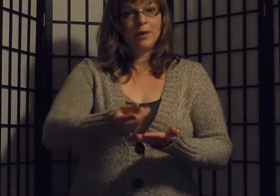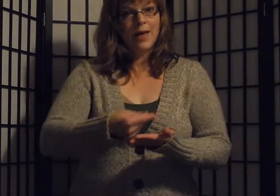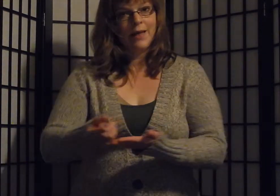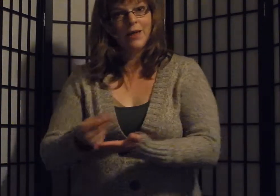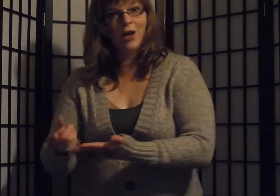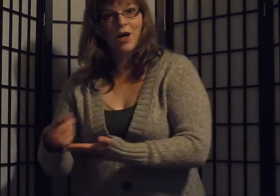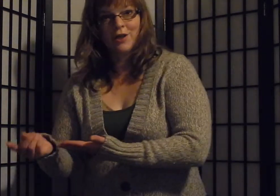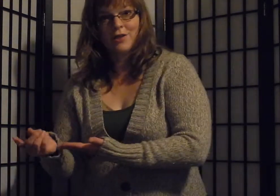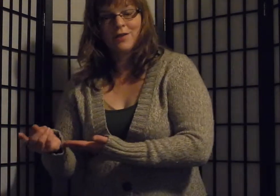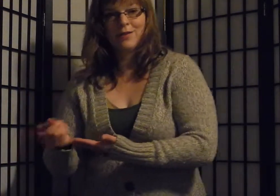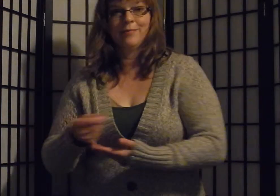Playing cards.